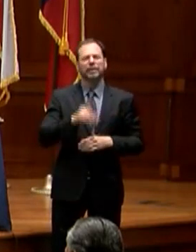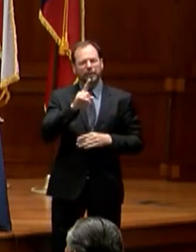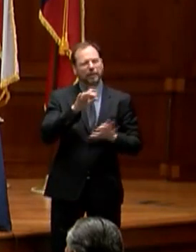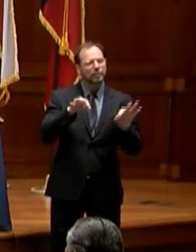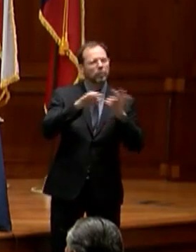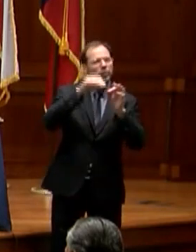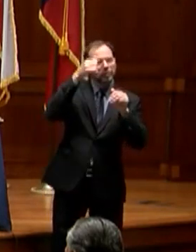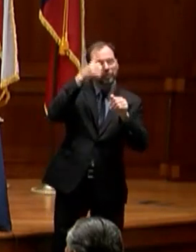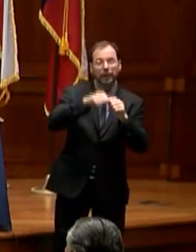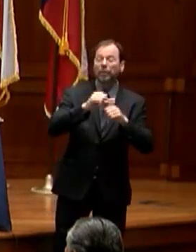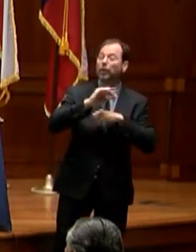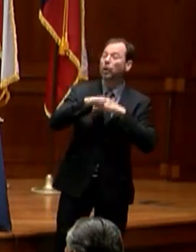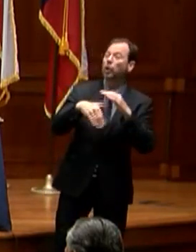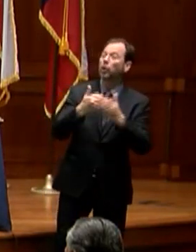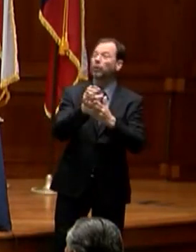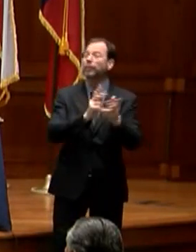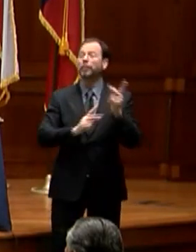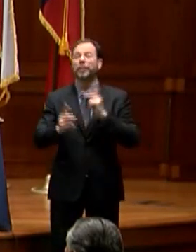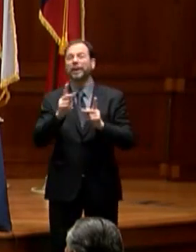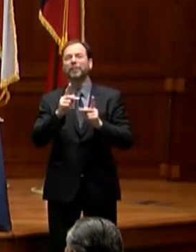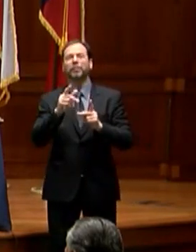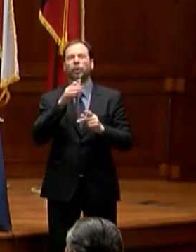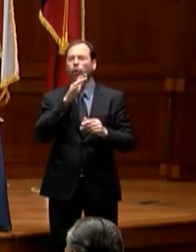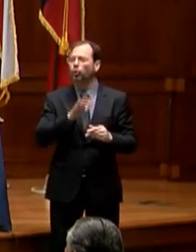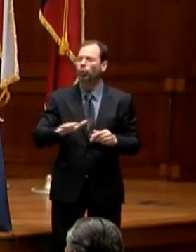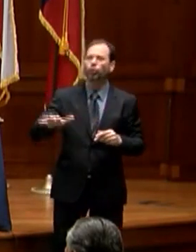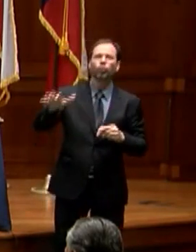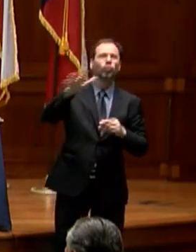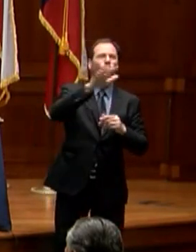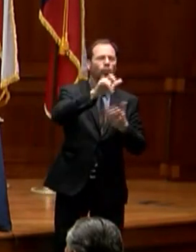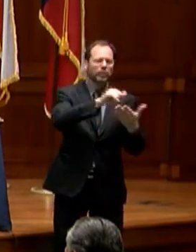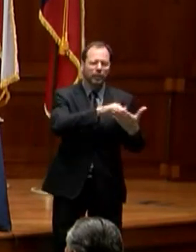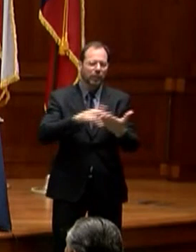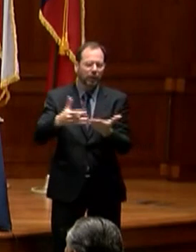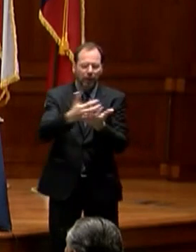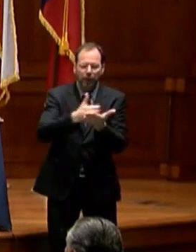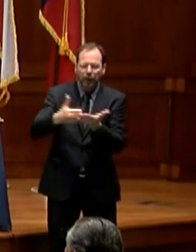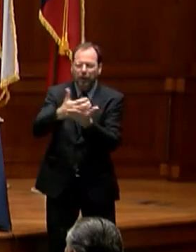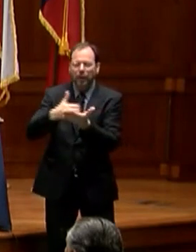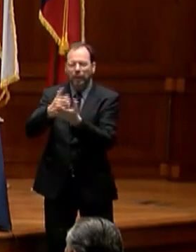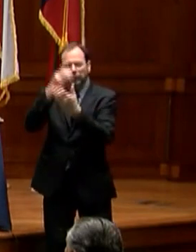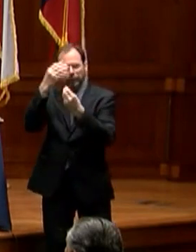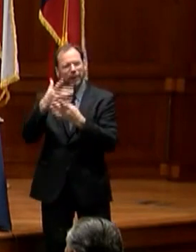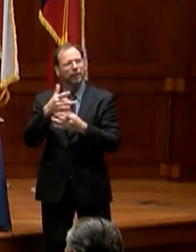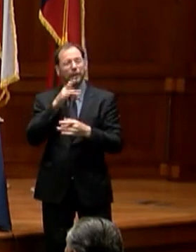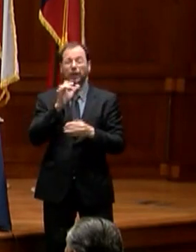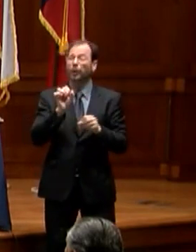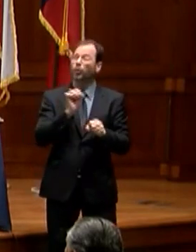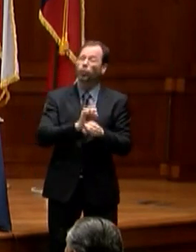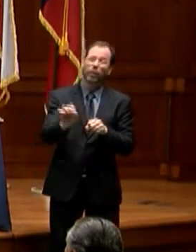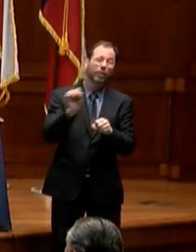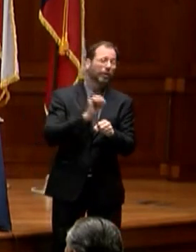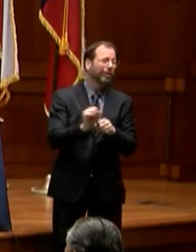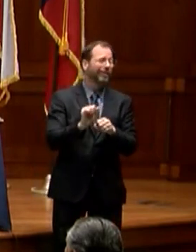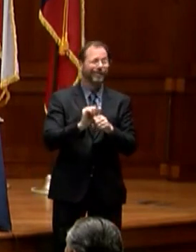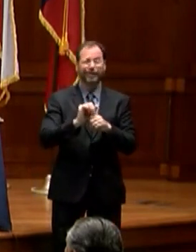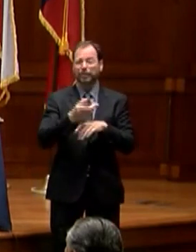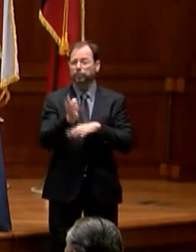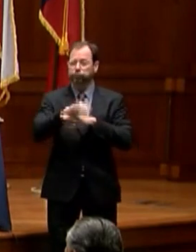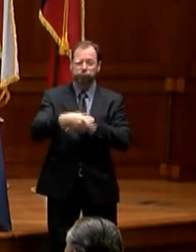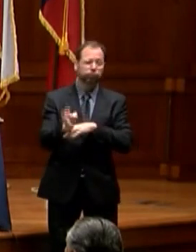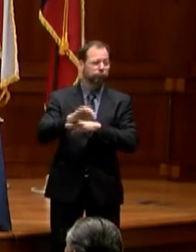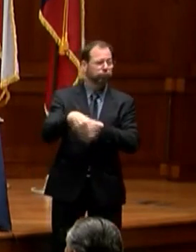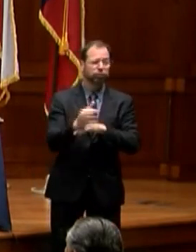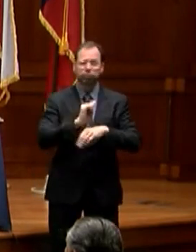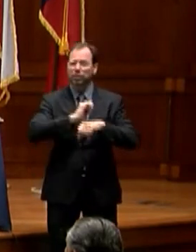that all of our folks out in the field, all of our epidemiologists and the people who are gathering this are working full speed. They're working around the clock to